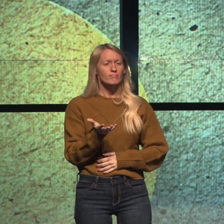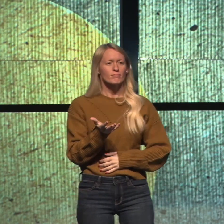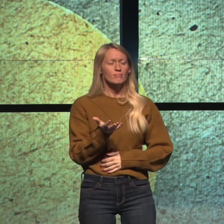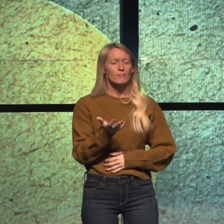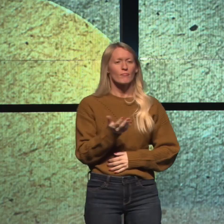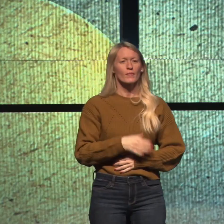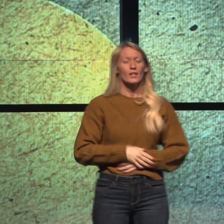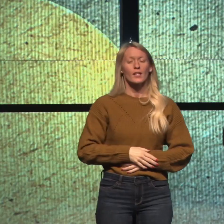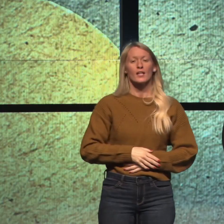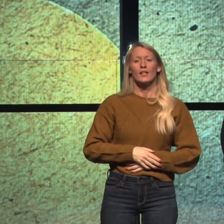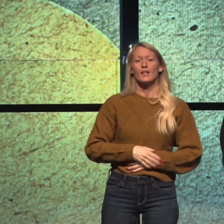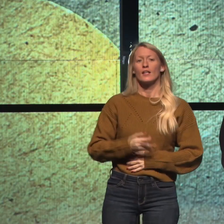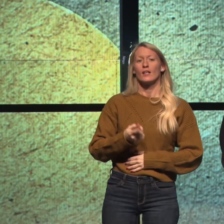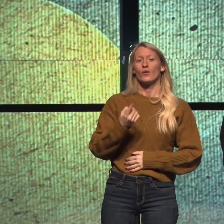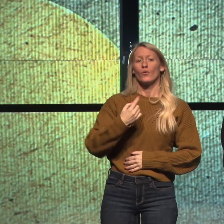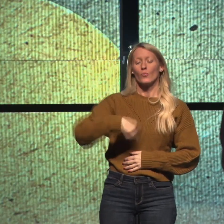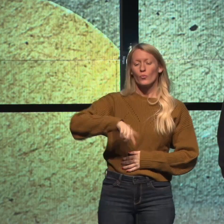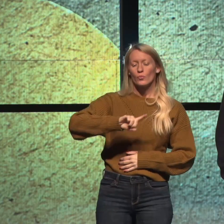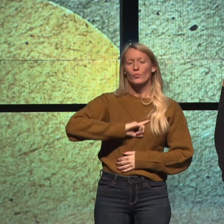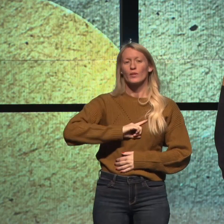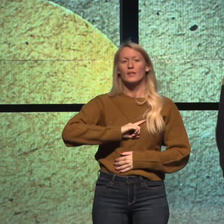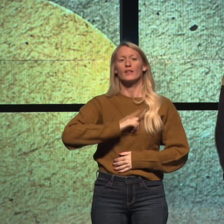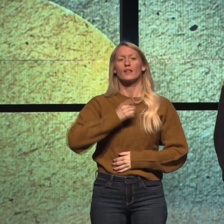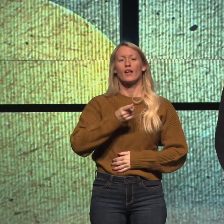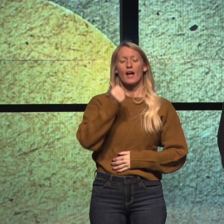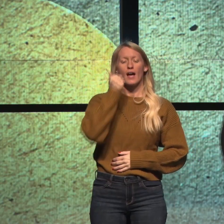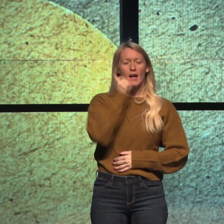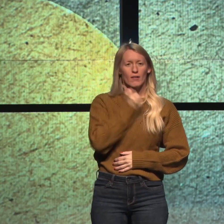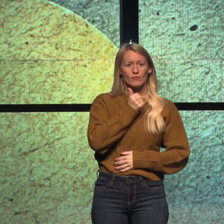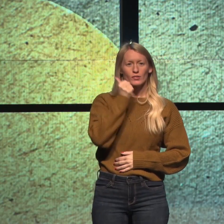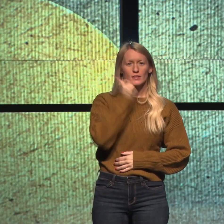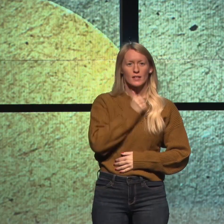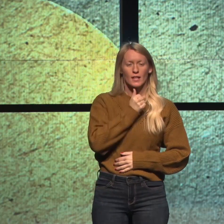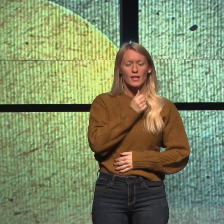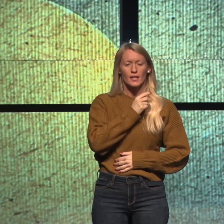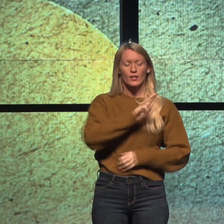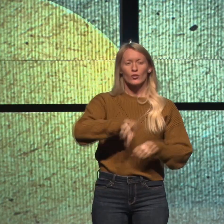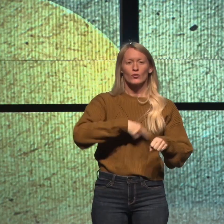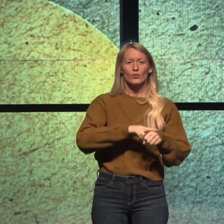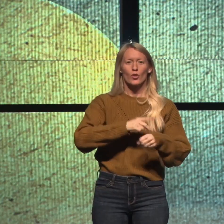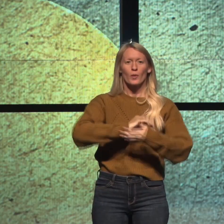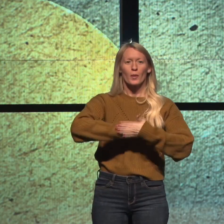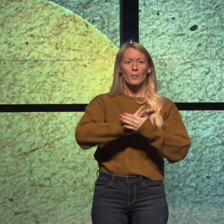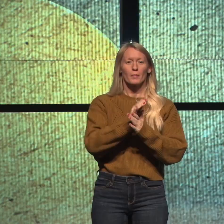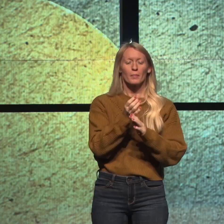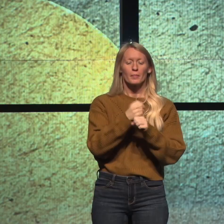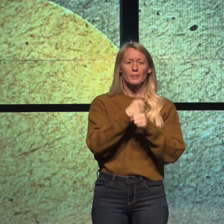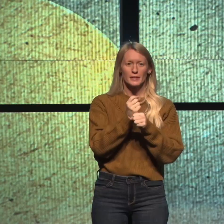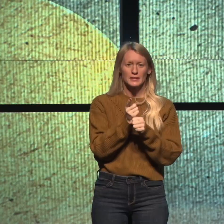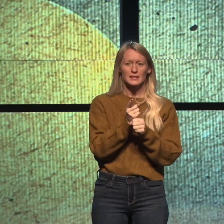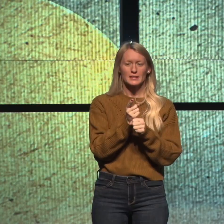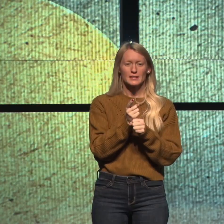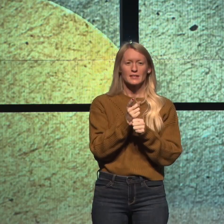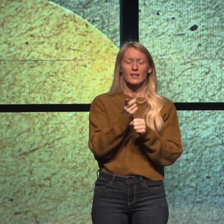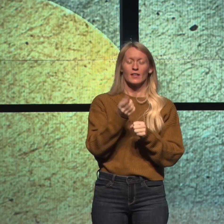We are everyday normal. Yeah, peacemaking. Okay, thank you. Holy cow,